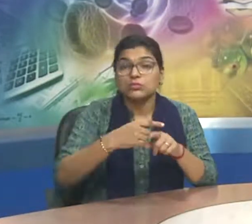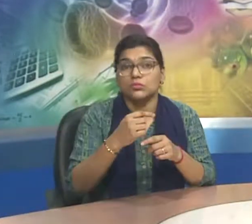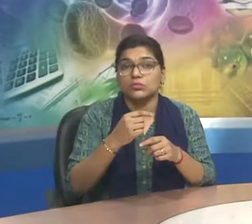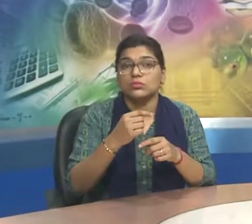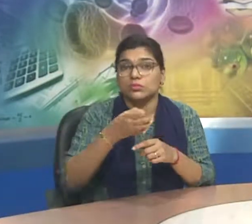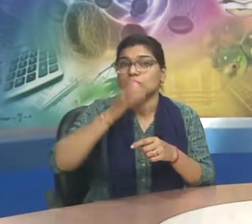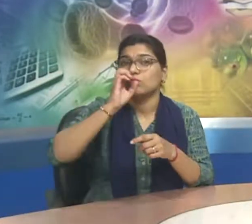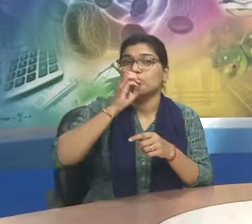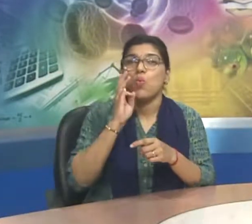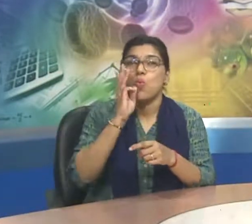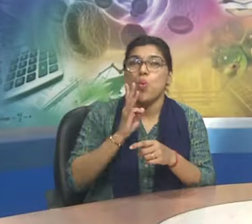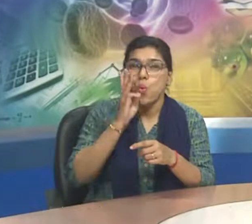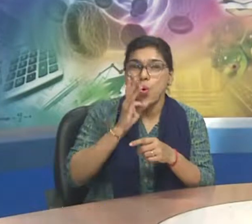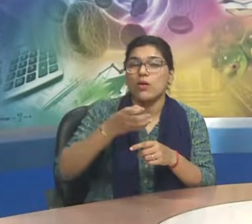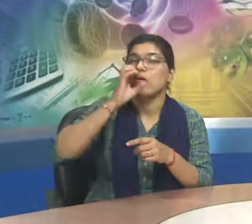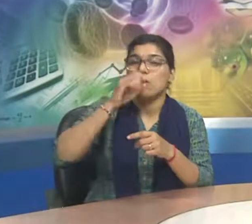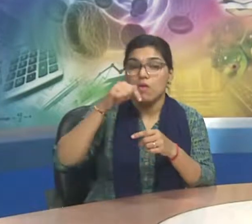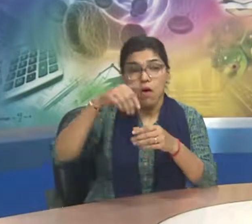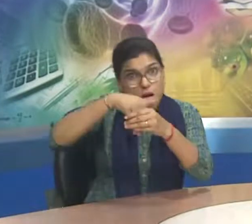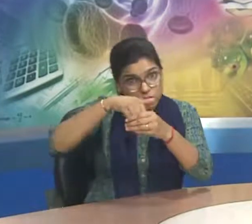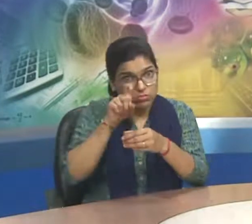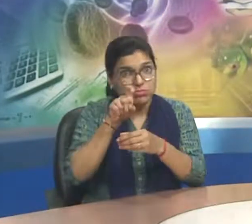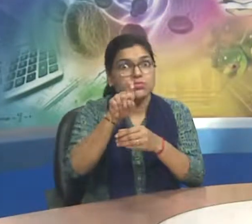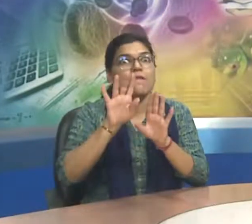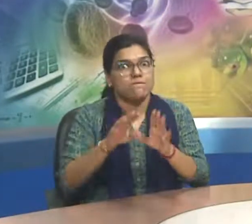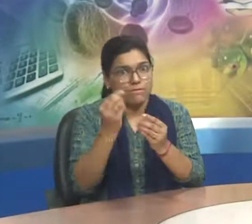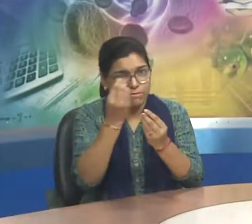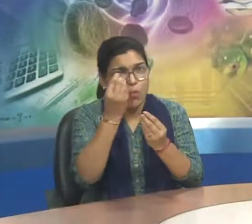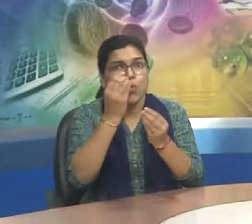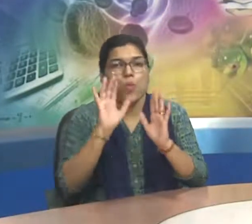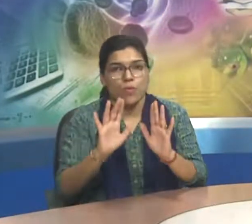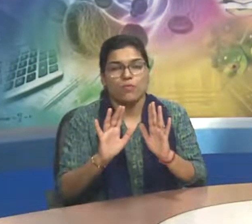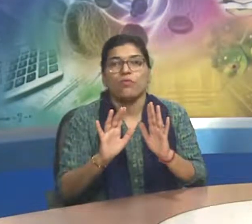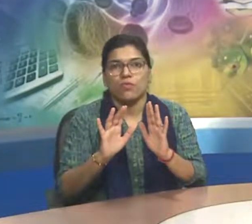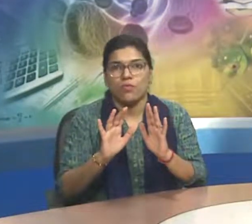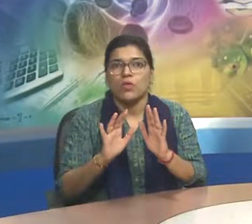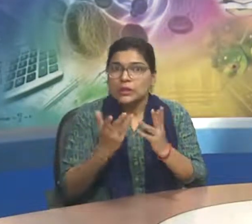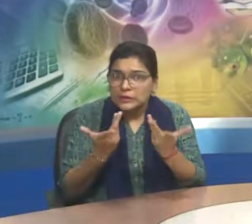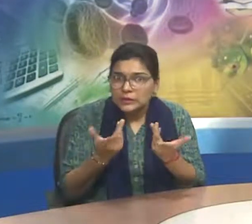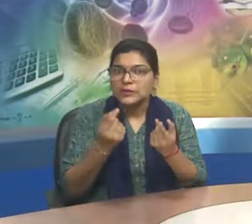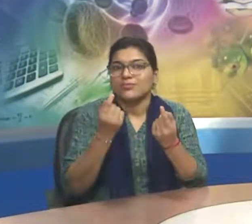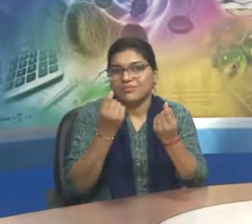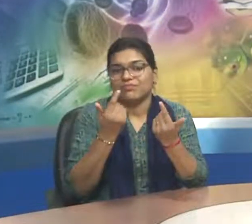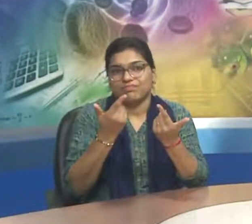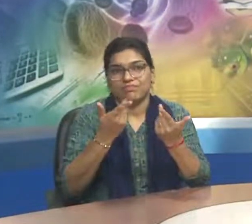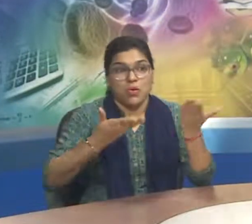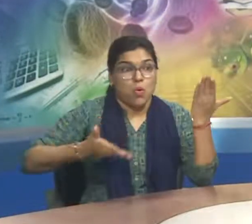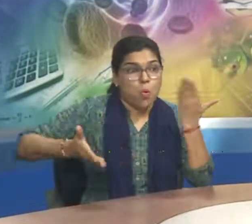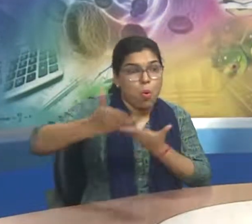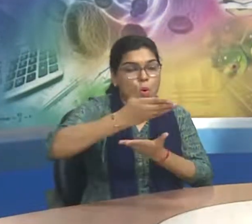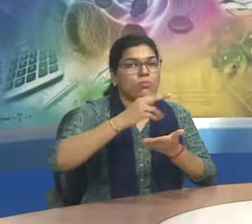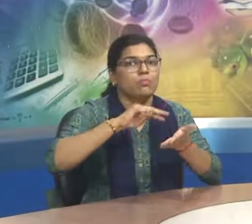good microorganisms, some bad microorganisms. And also there are some microorganisms in the